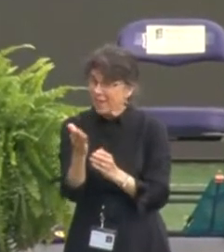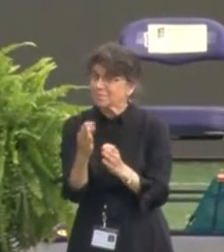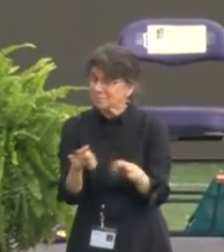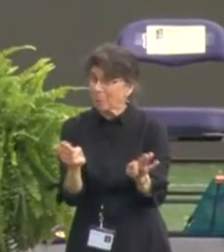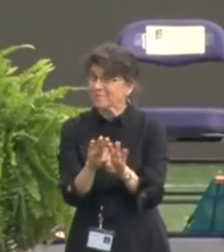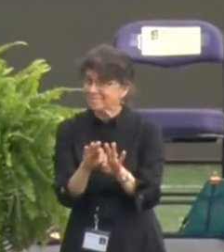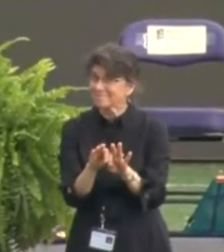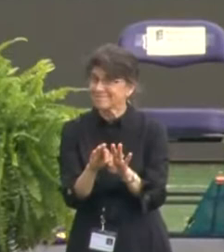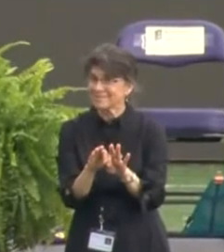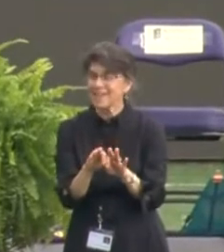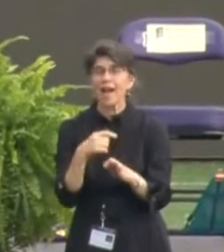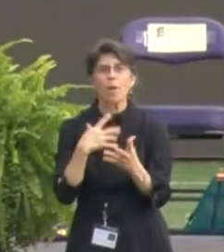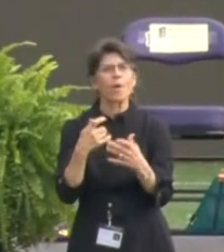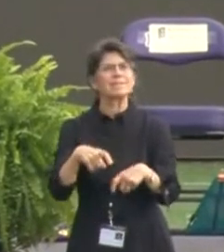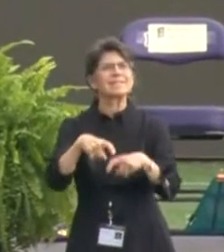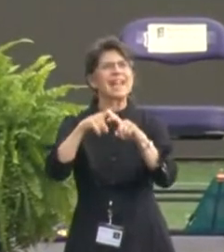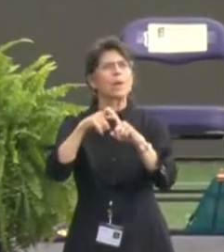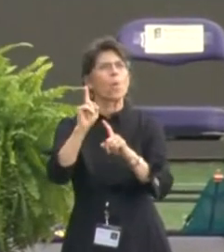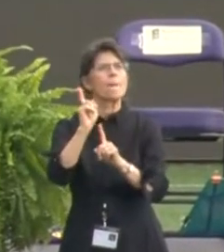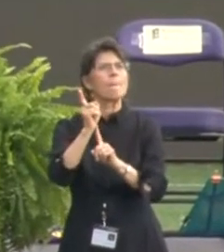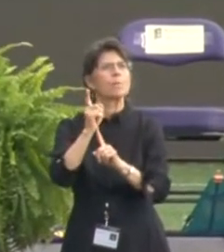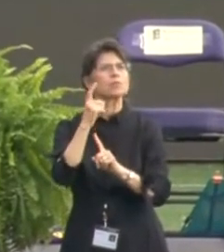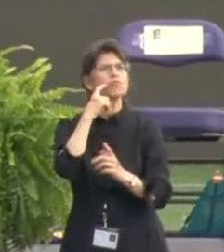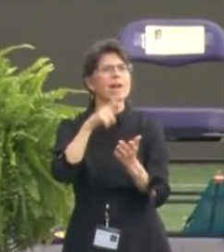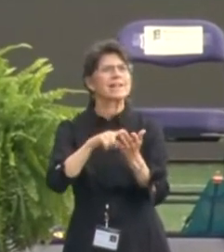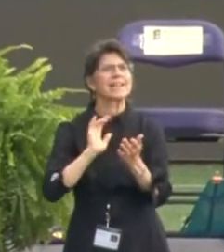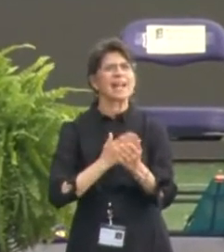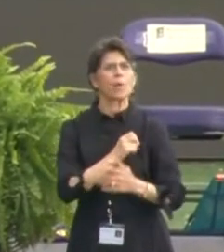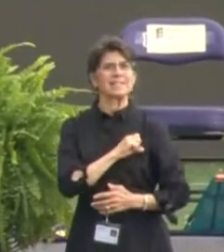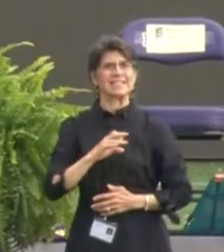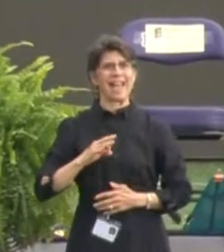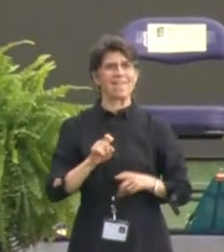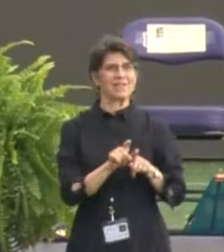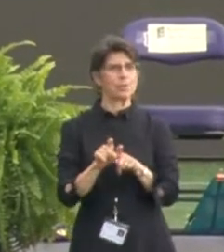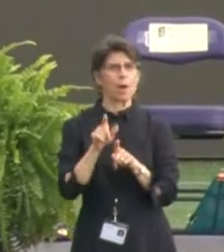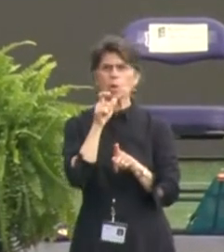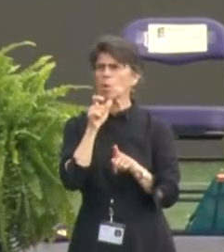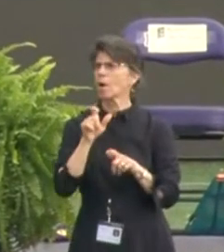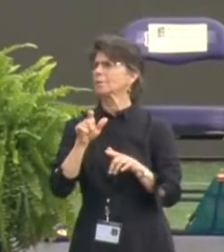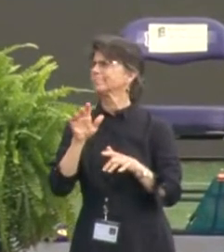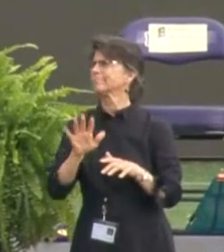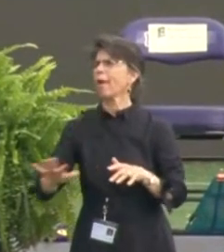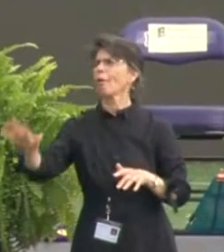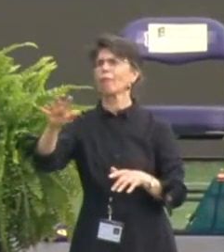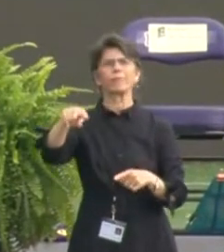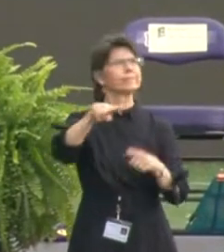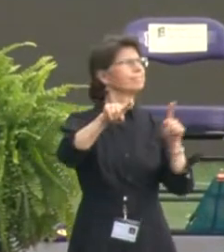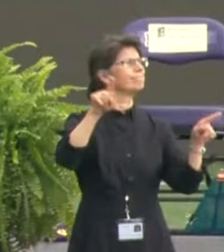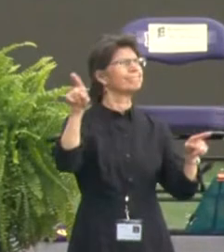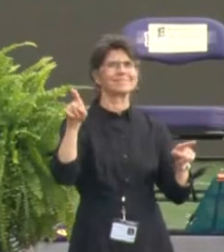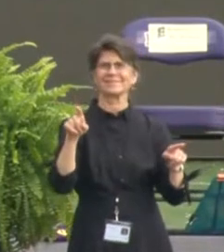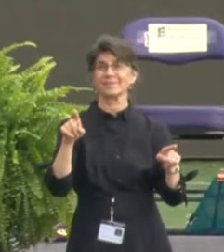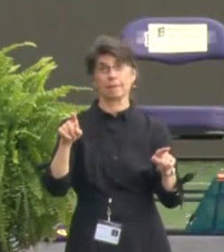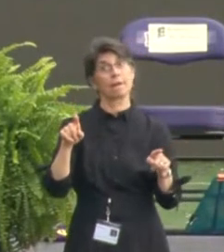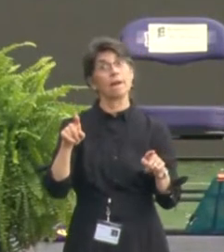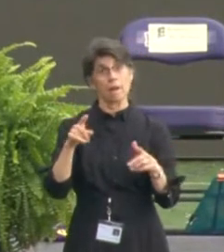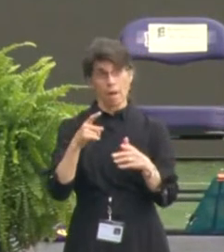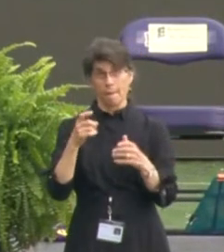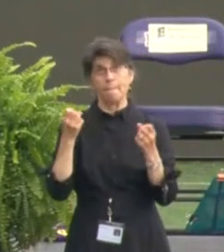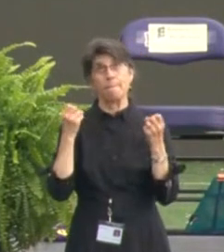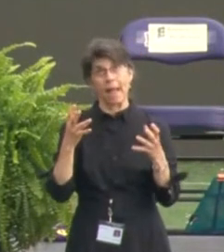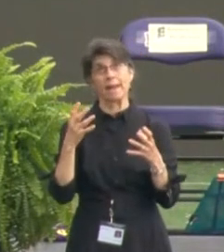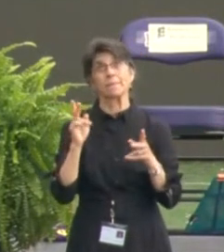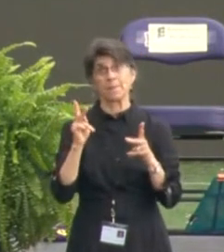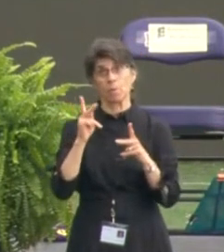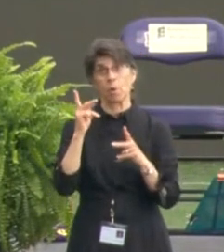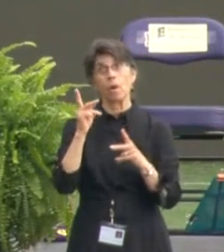I want to just take one moment to recognize our staff as well, who are mostly scattered all over the place. Now, there's what everyone went through this year, and then there's what you